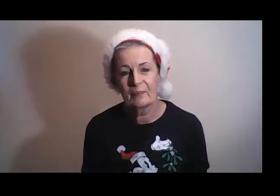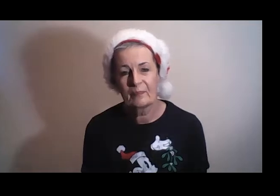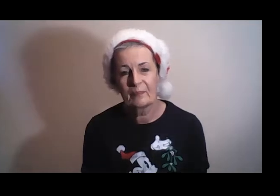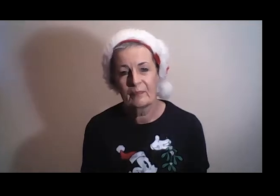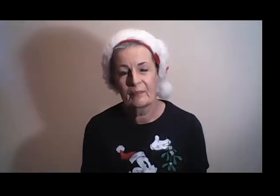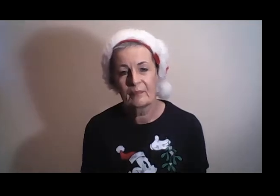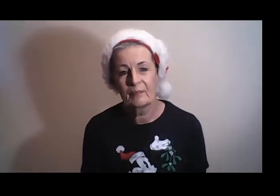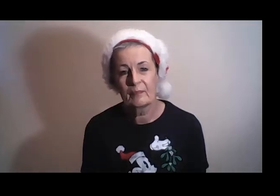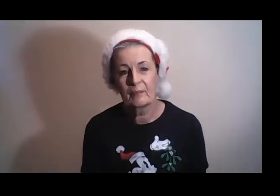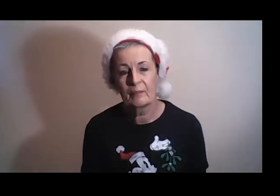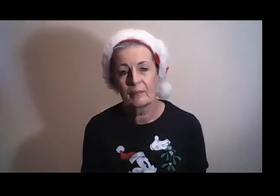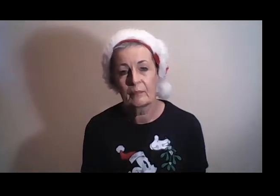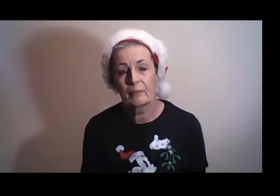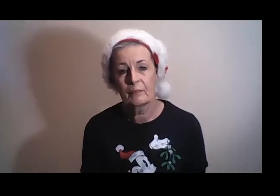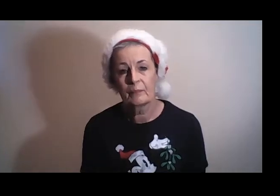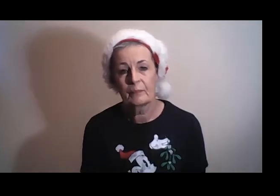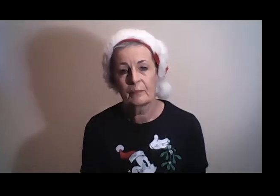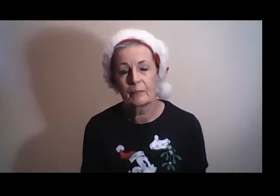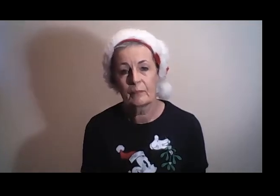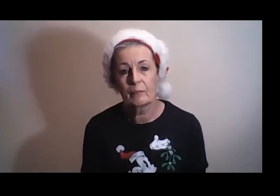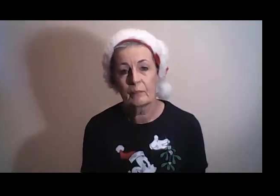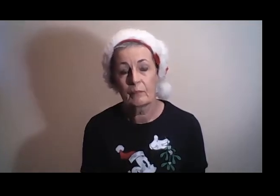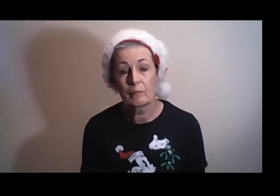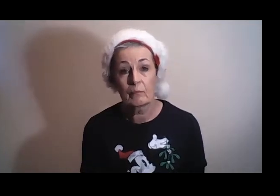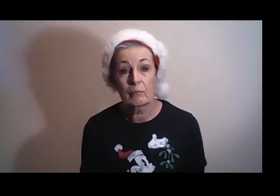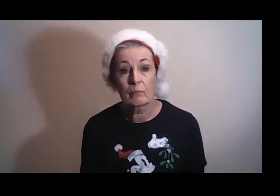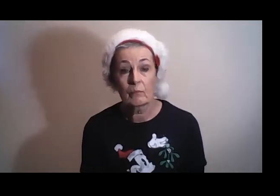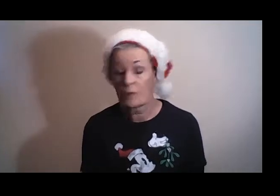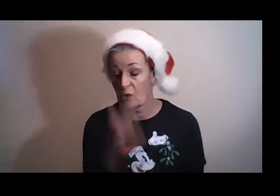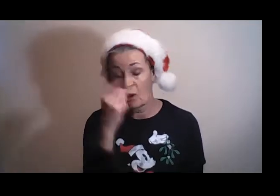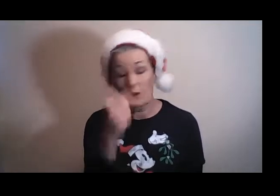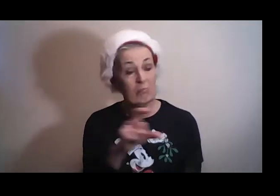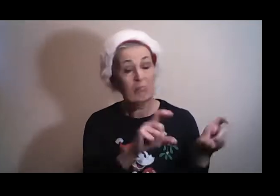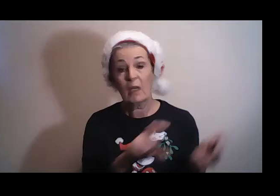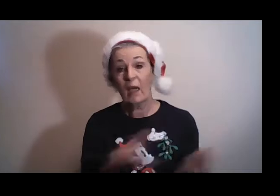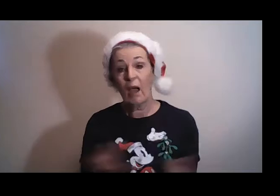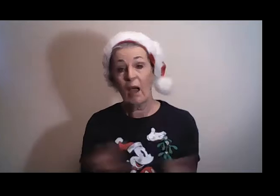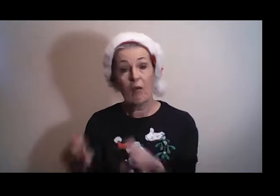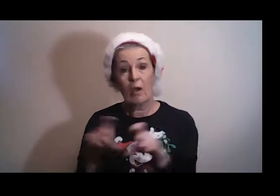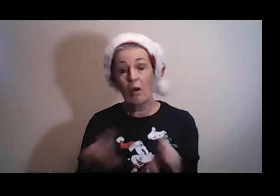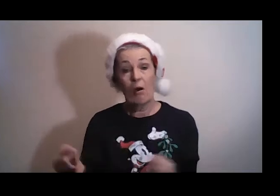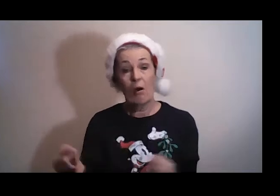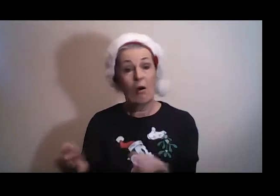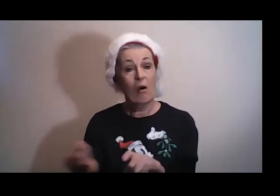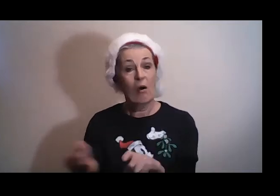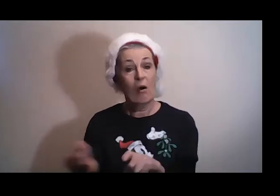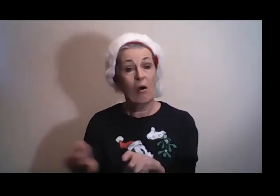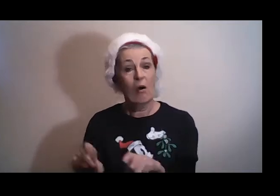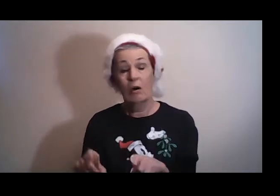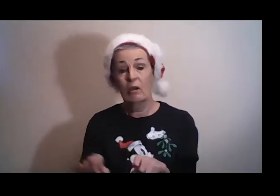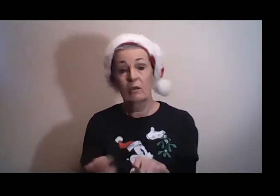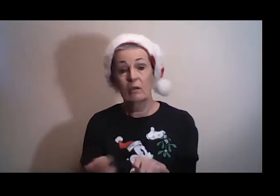And you know, these exercises, you can do them for as long as you want. You can take one exercise that you remember when you feel a